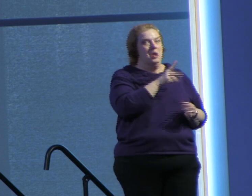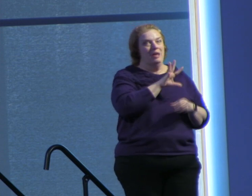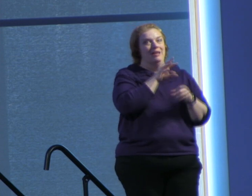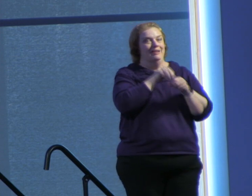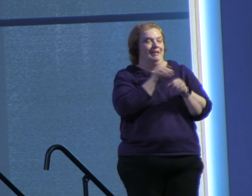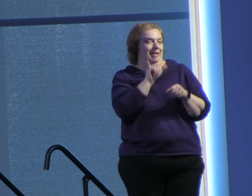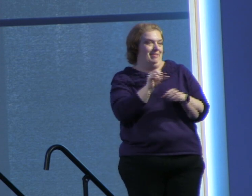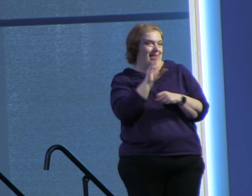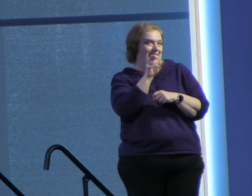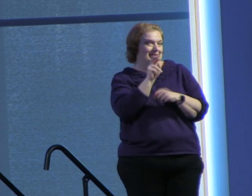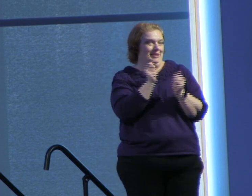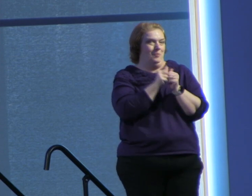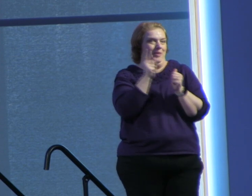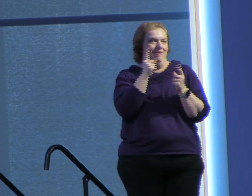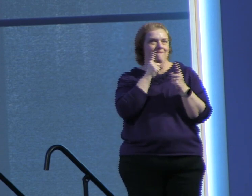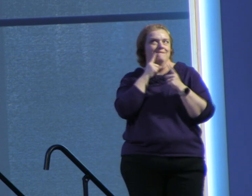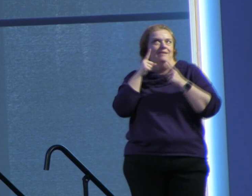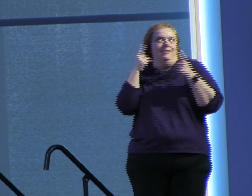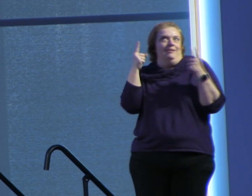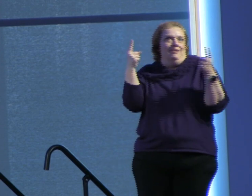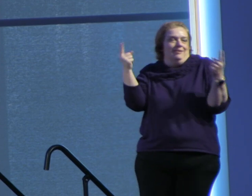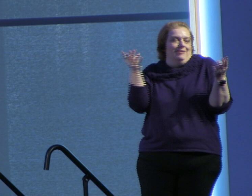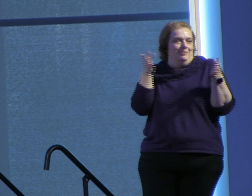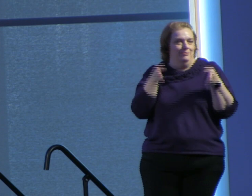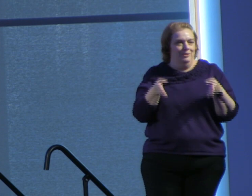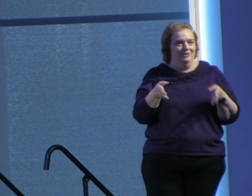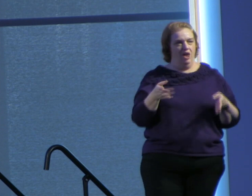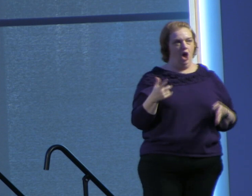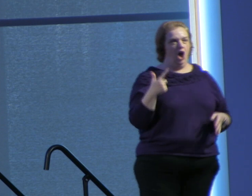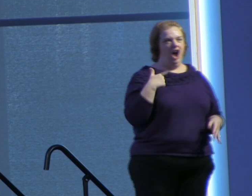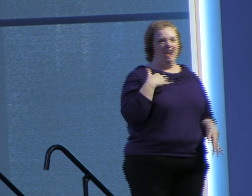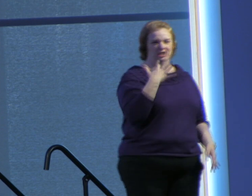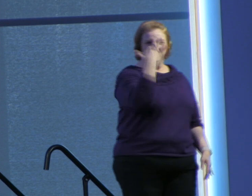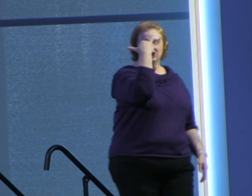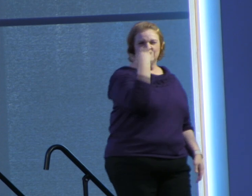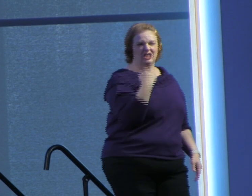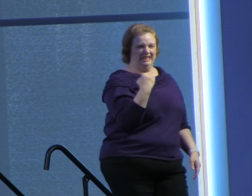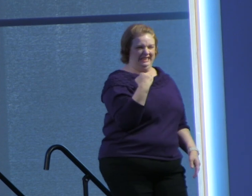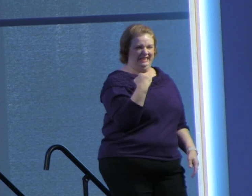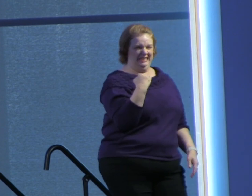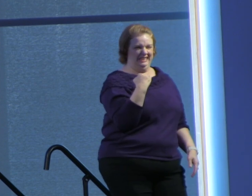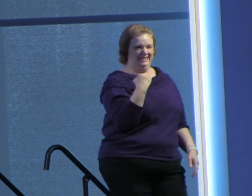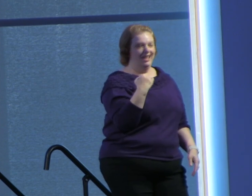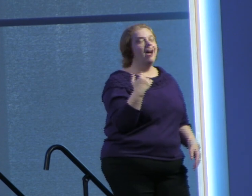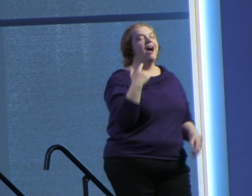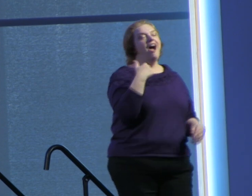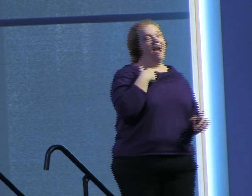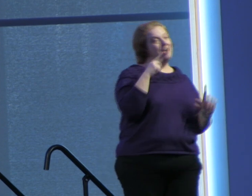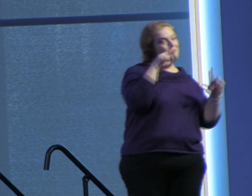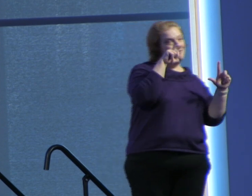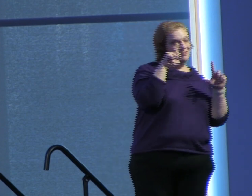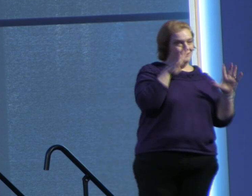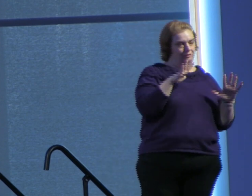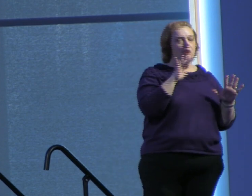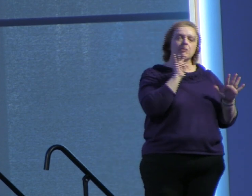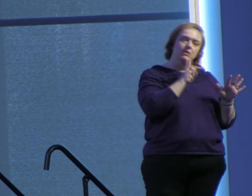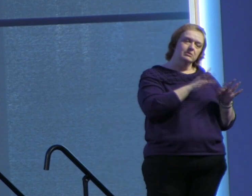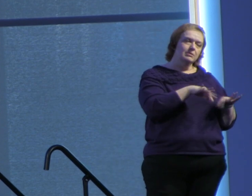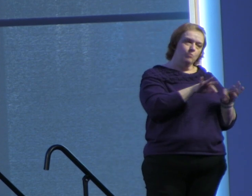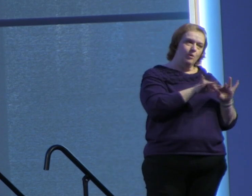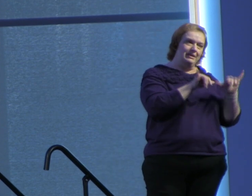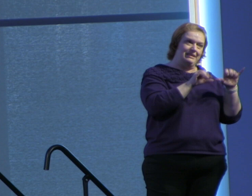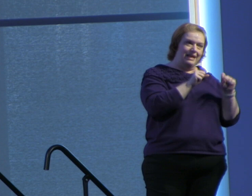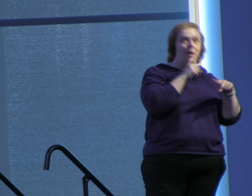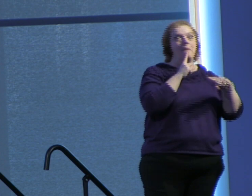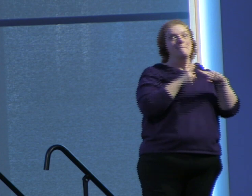this scene with this celebrity. So I'm like, yes, I am not only being a photographer, which is important too, but I